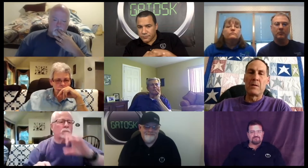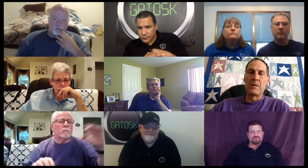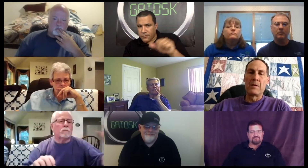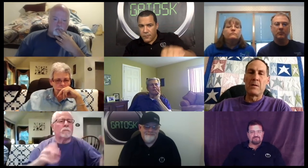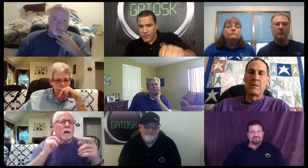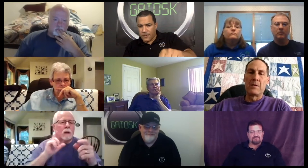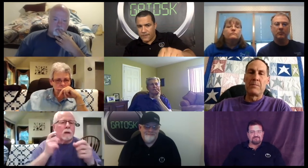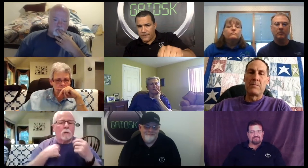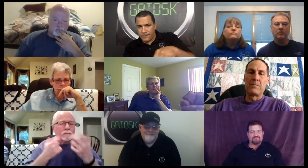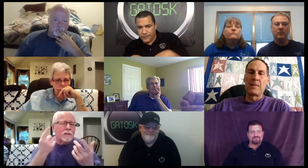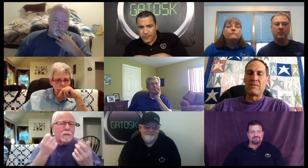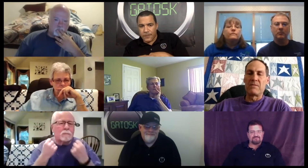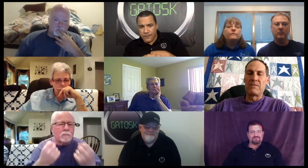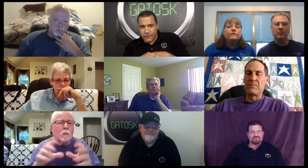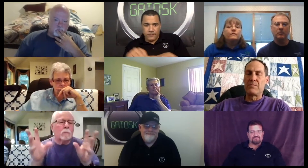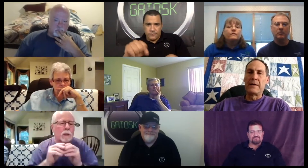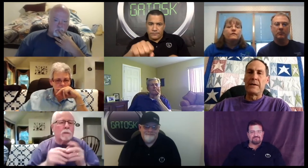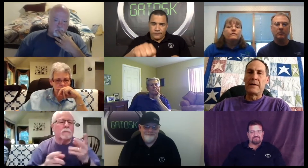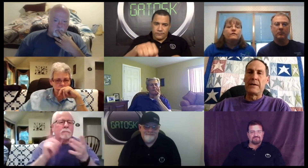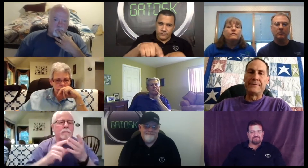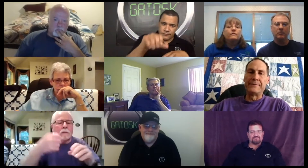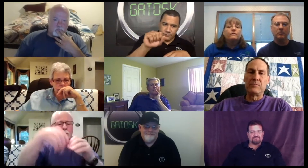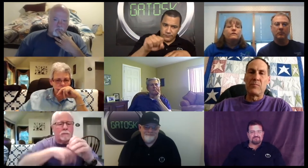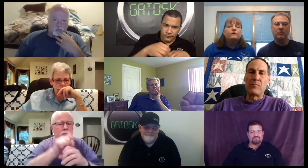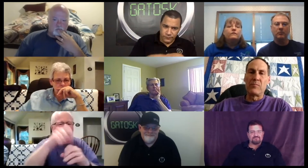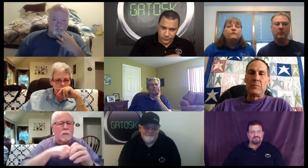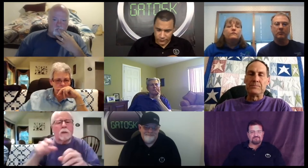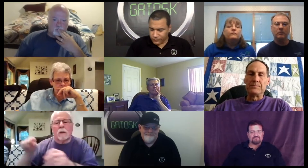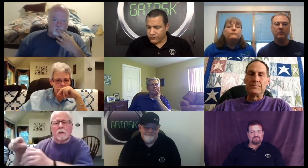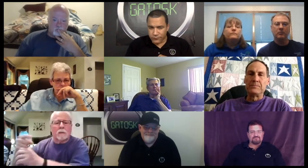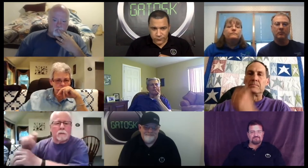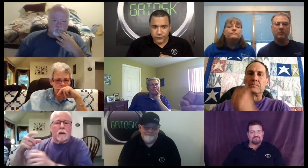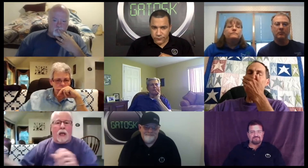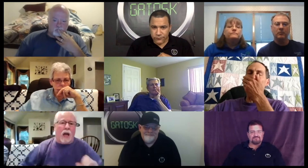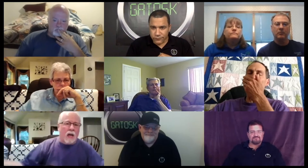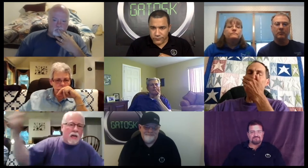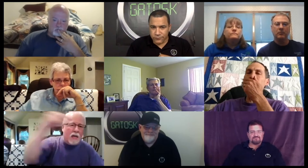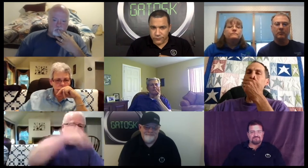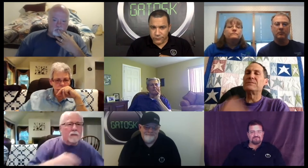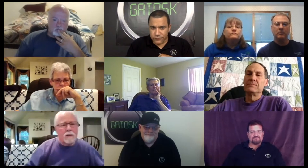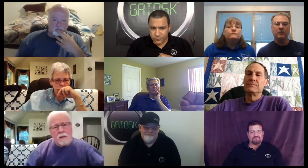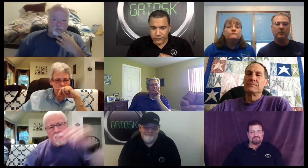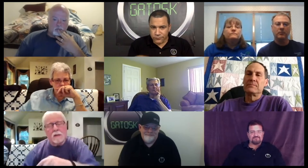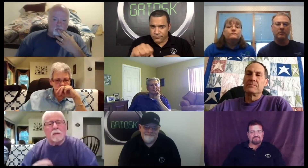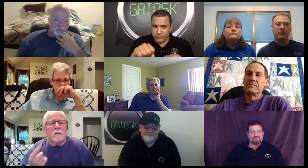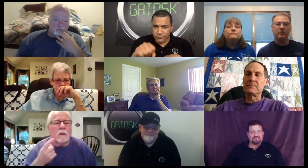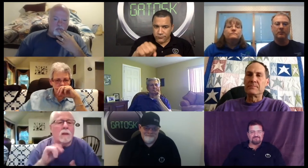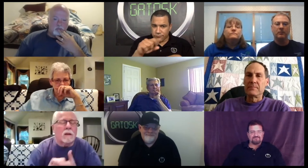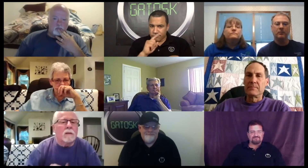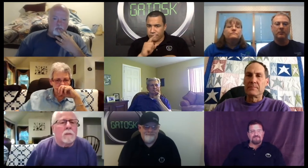Like a branch in different locations. So you can go to a meeting and drive there, instead of having to travel all the way from